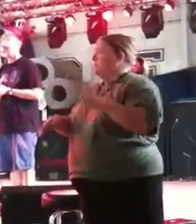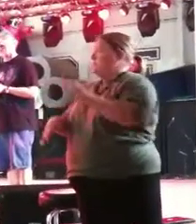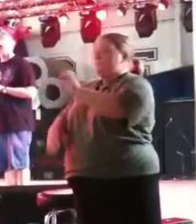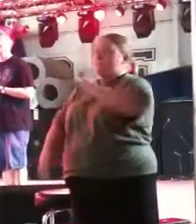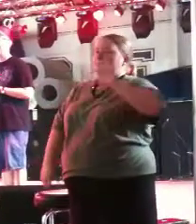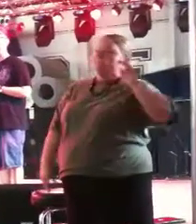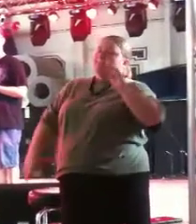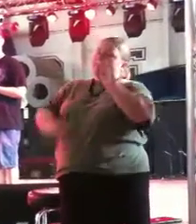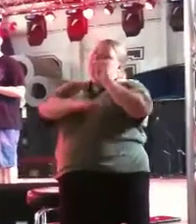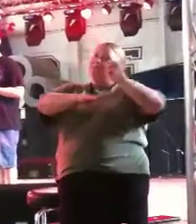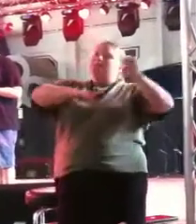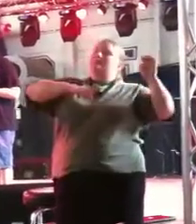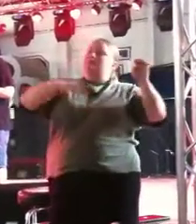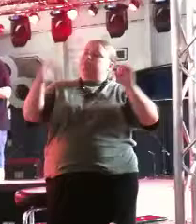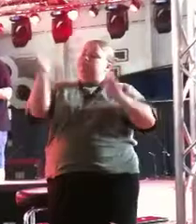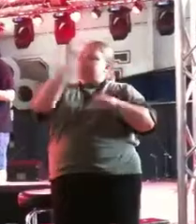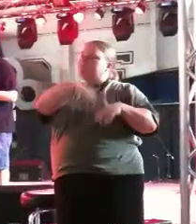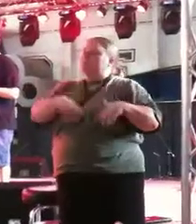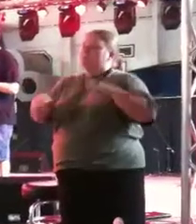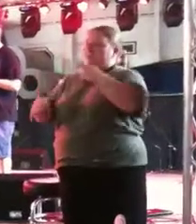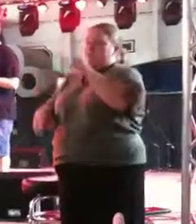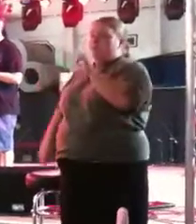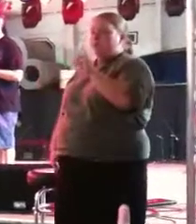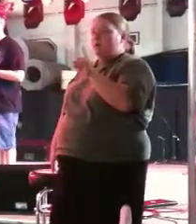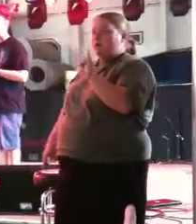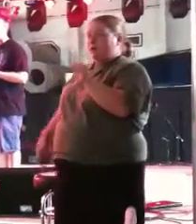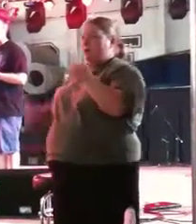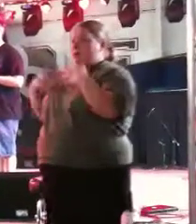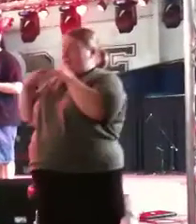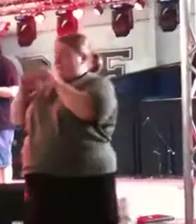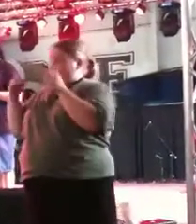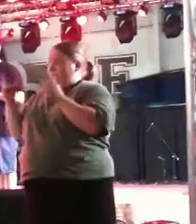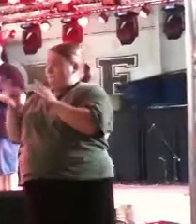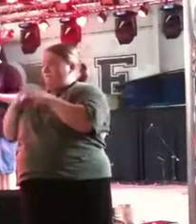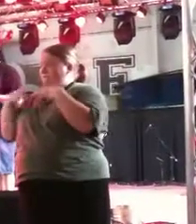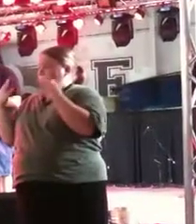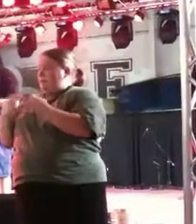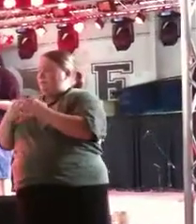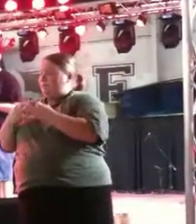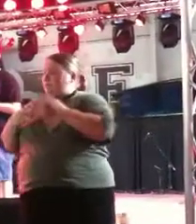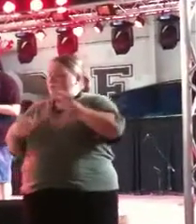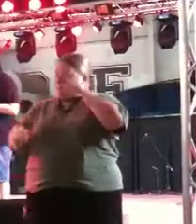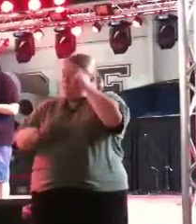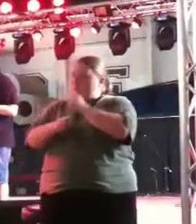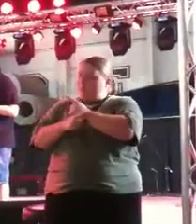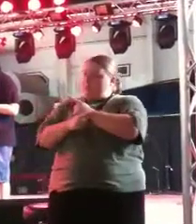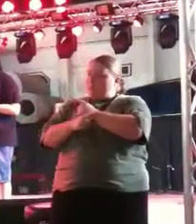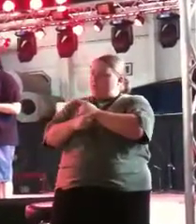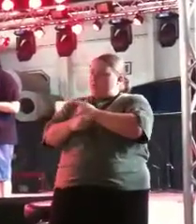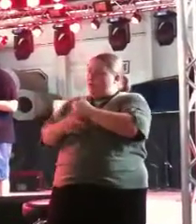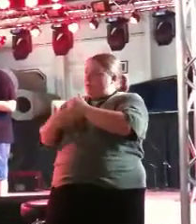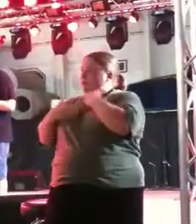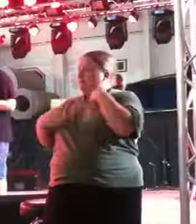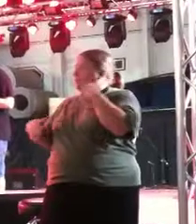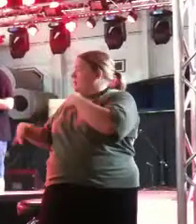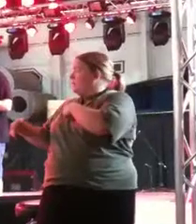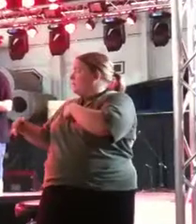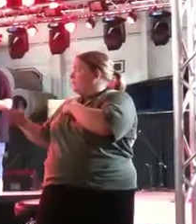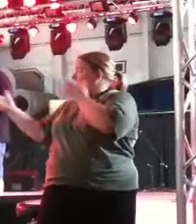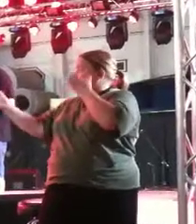east. And Heidi happens to have family out this way. So her and her brother Rich came out and they are helping us serve on